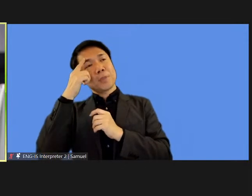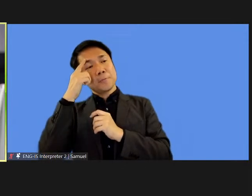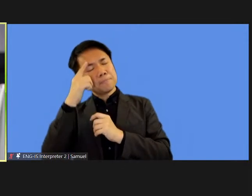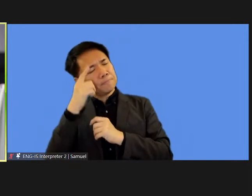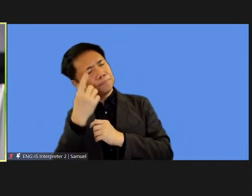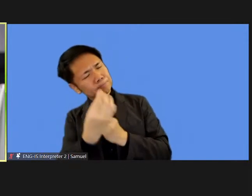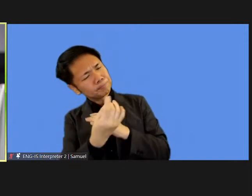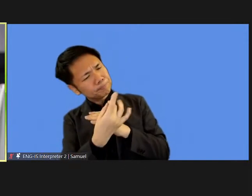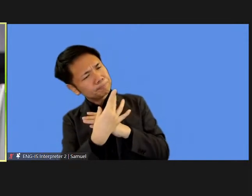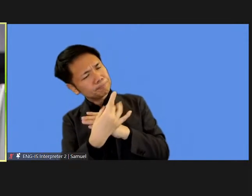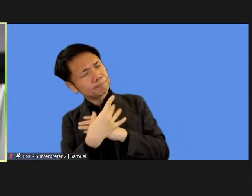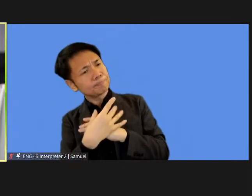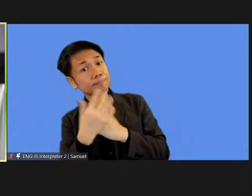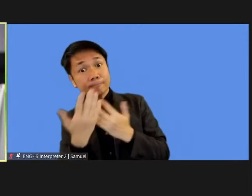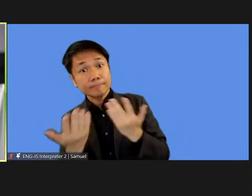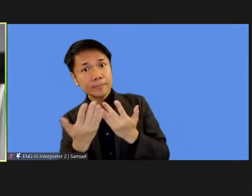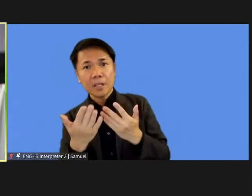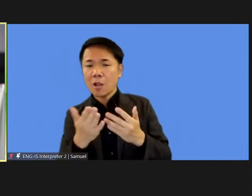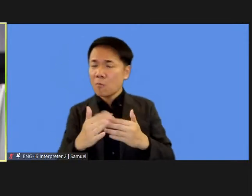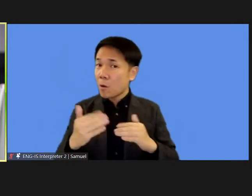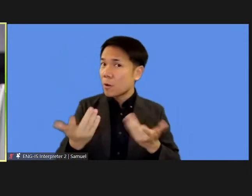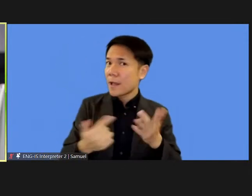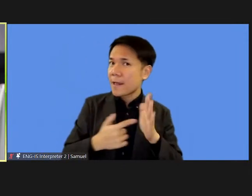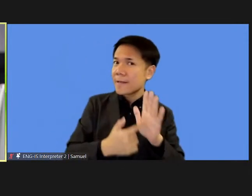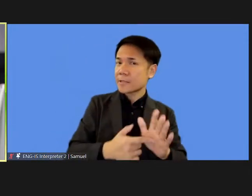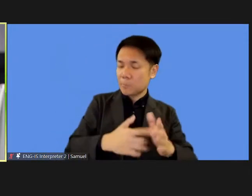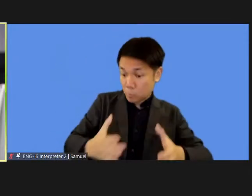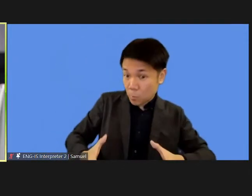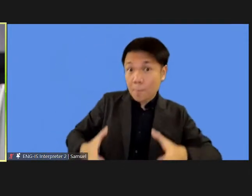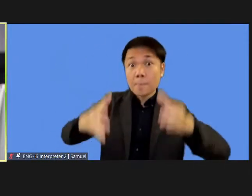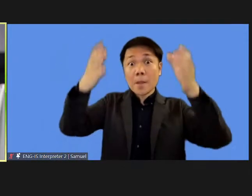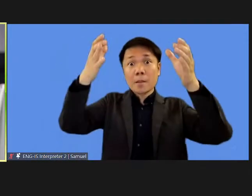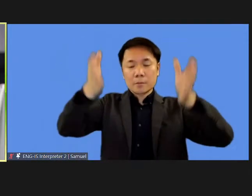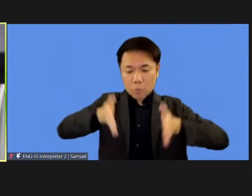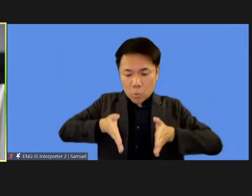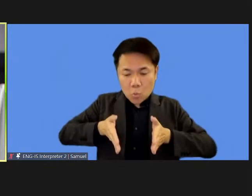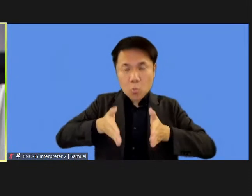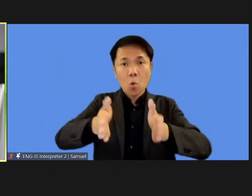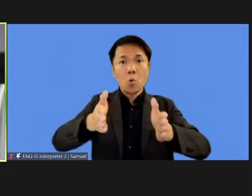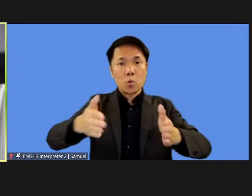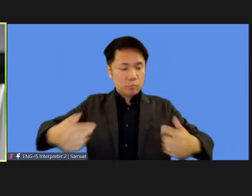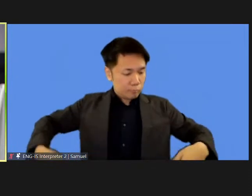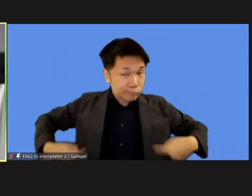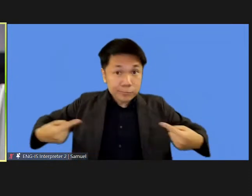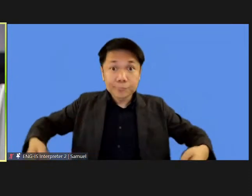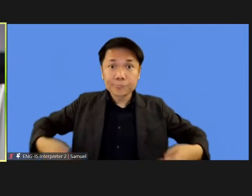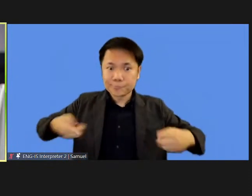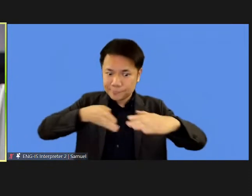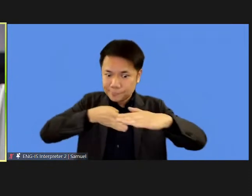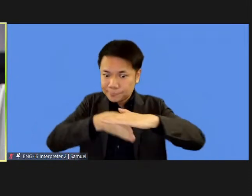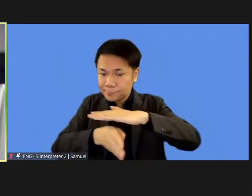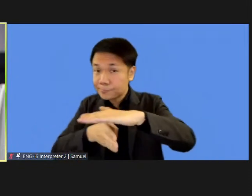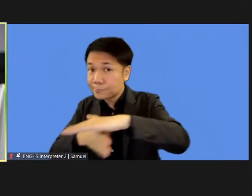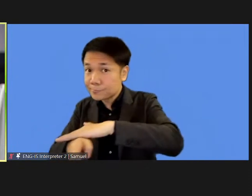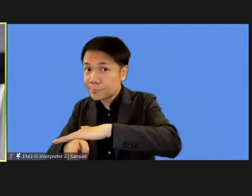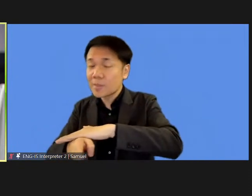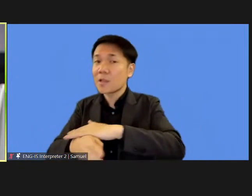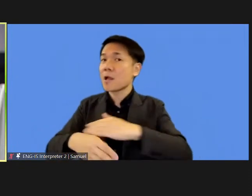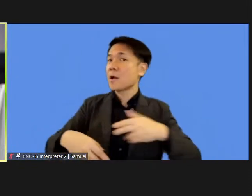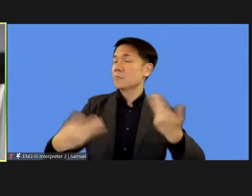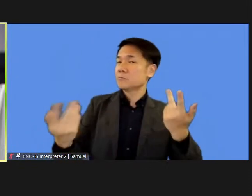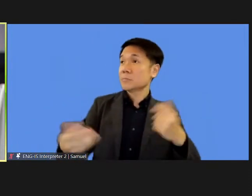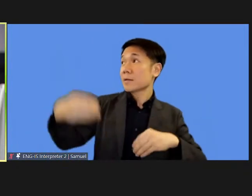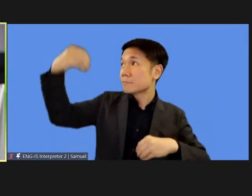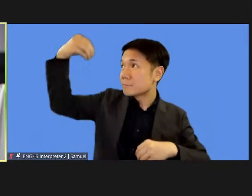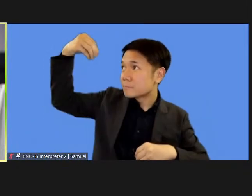works. This includes reconstruction of access routes and also electricity expansion and provision of